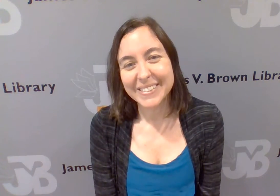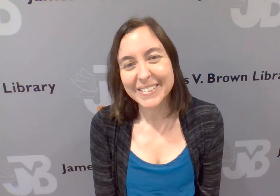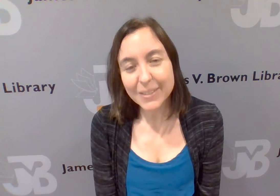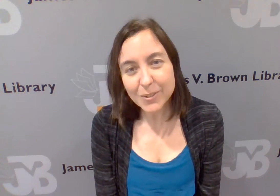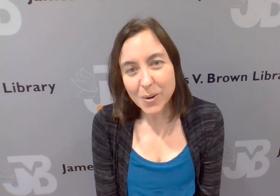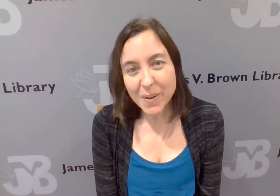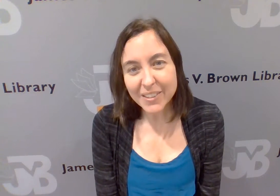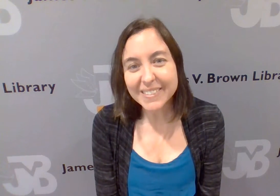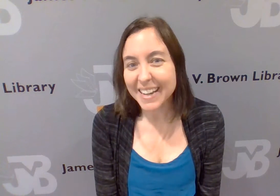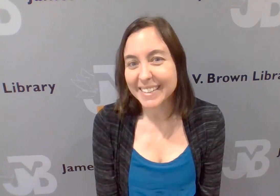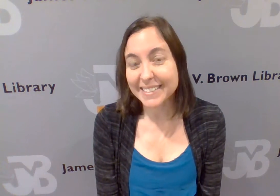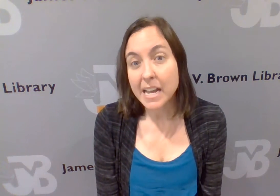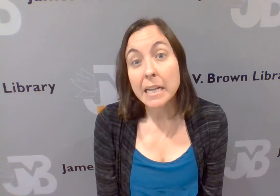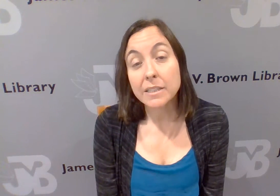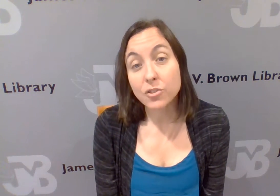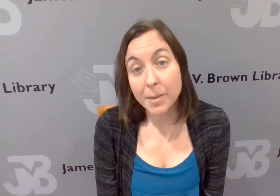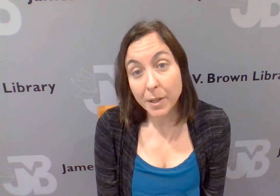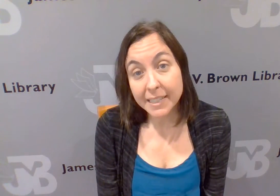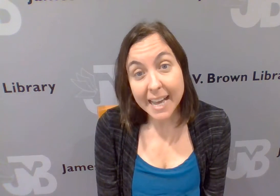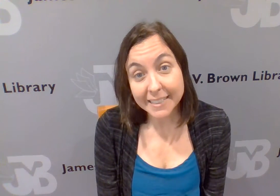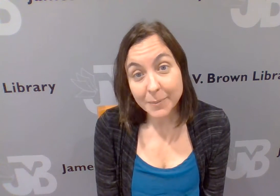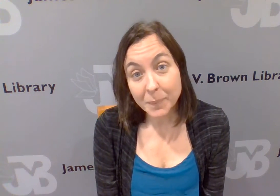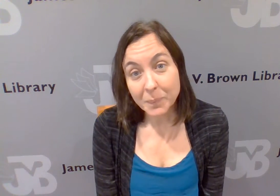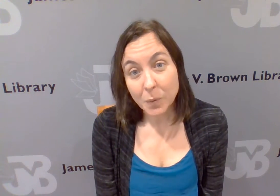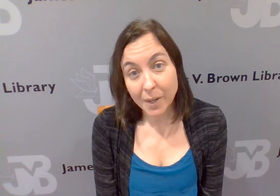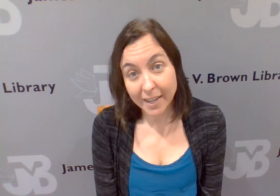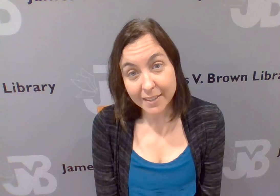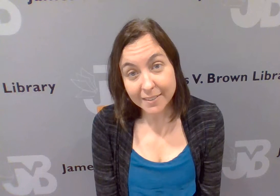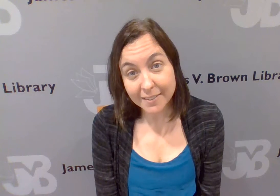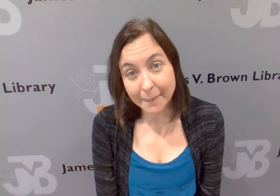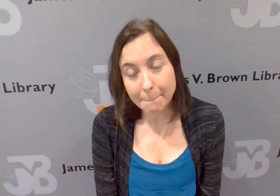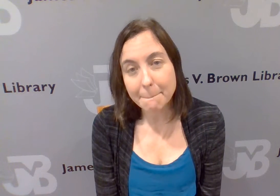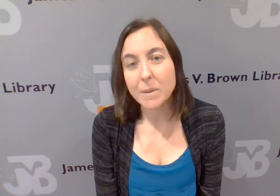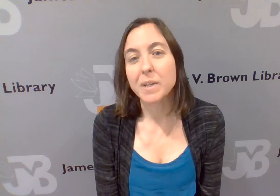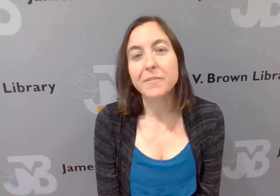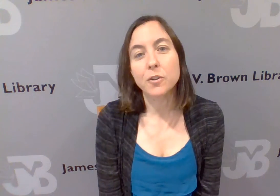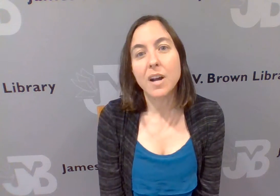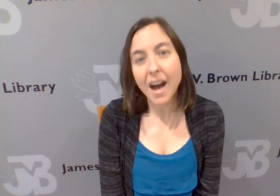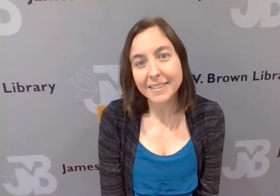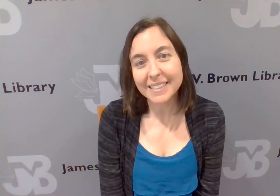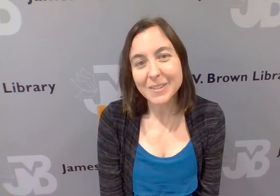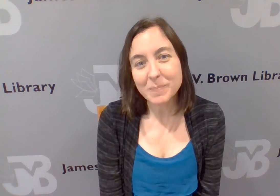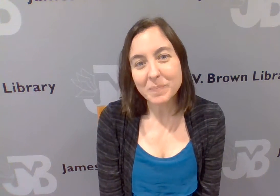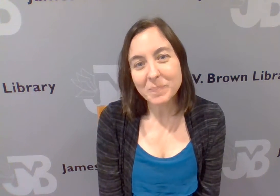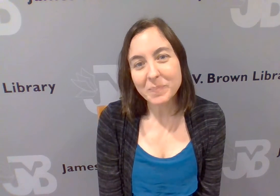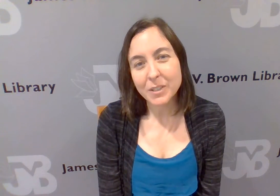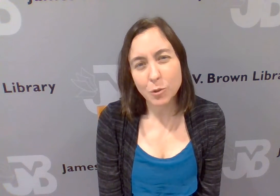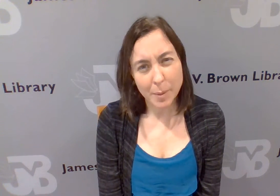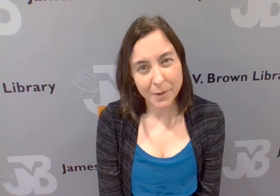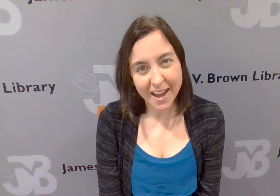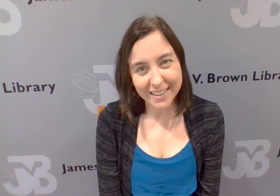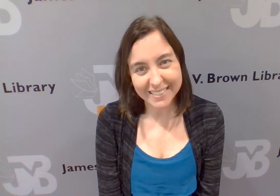Those are our weather signs. Let's try them all again. Okay? Ready for hot. You remember hot?